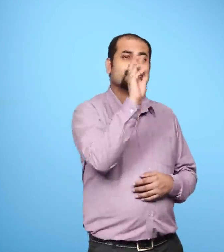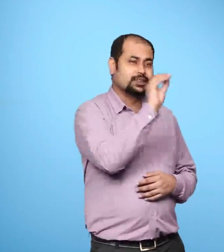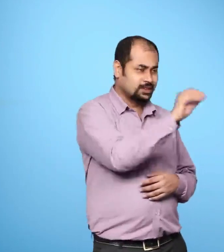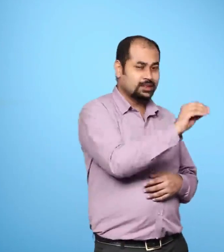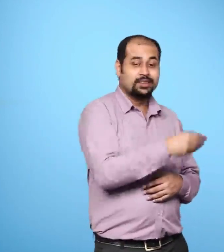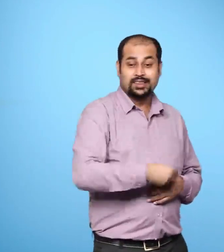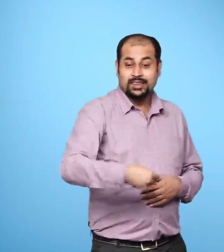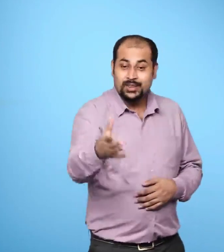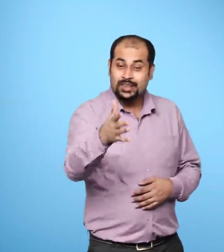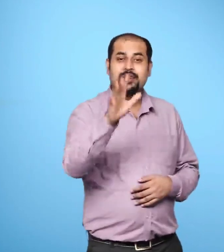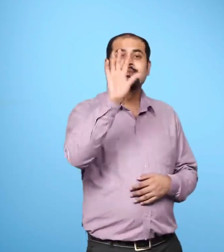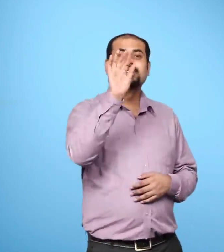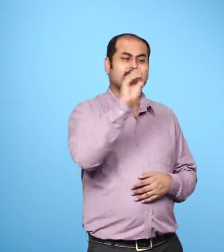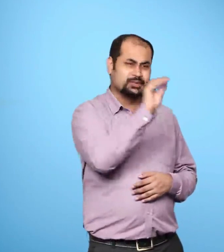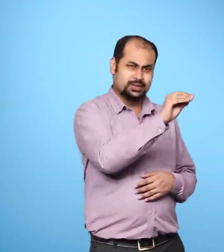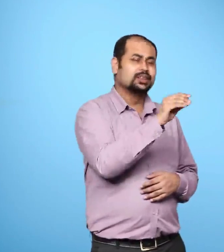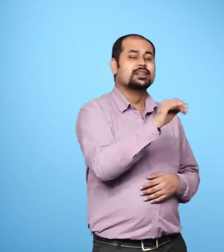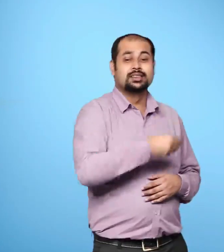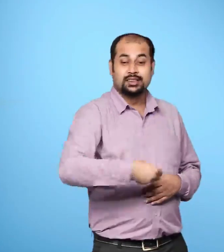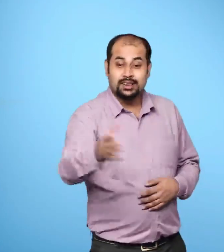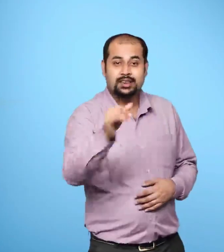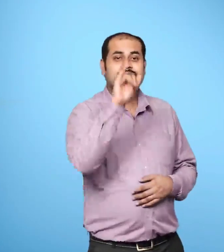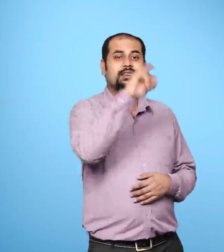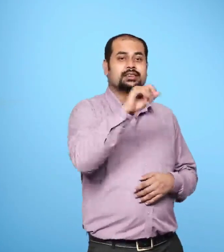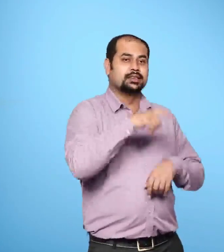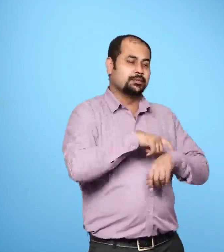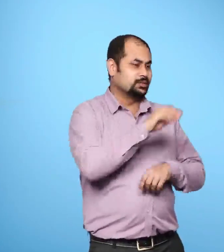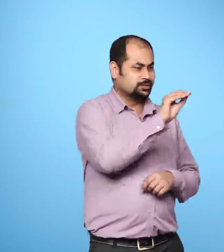fourth, fifth, and sixth.